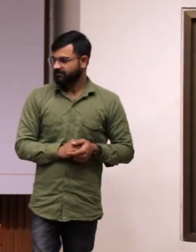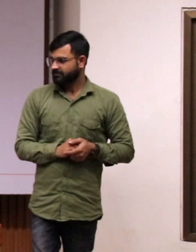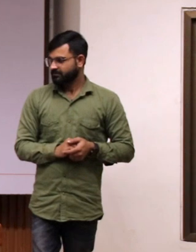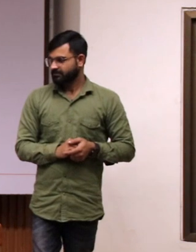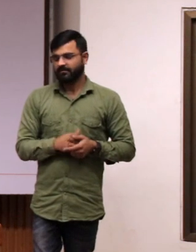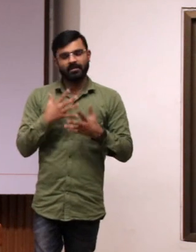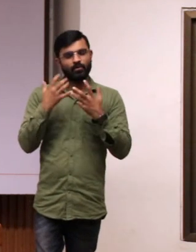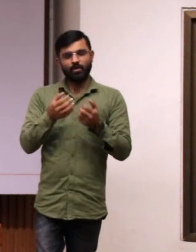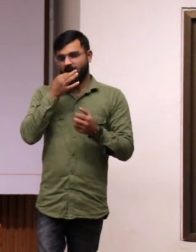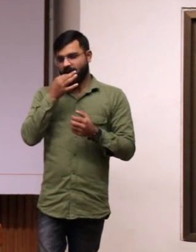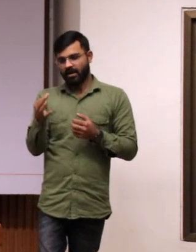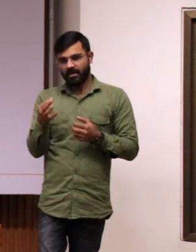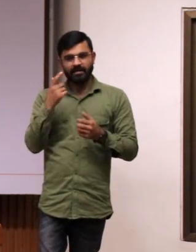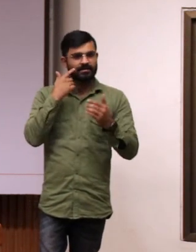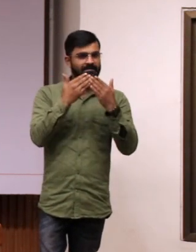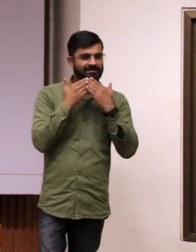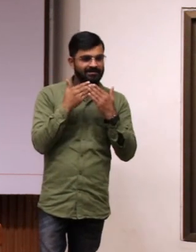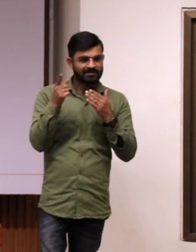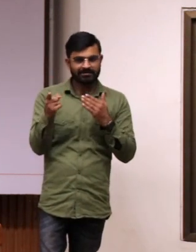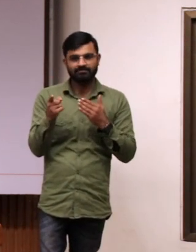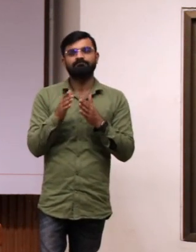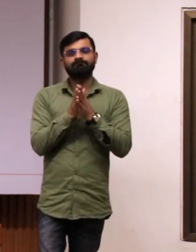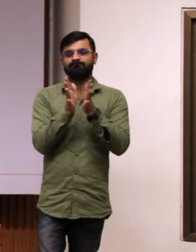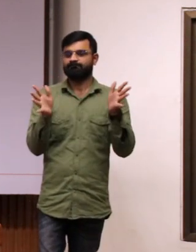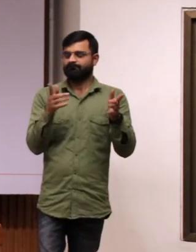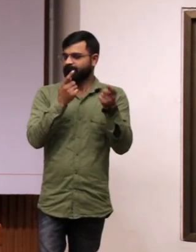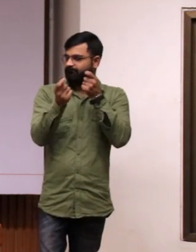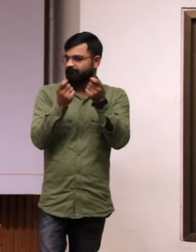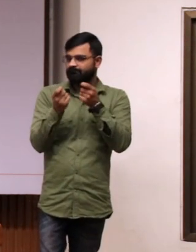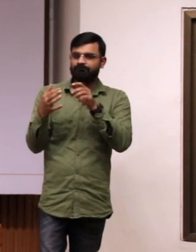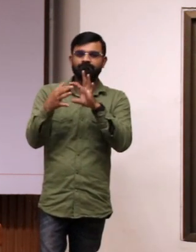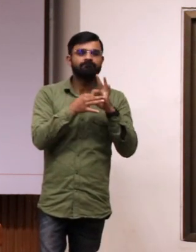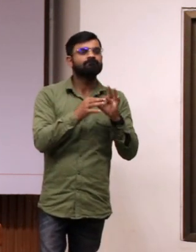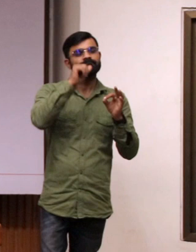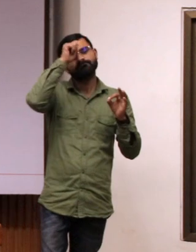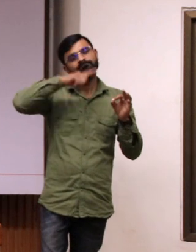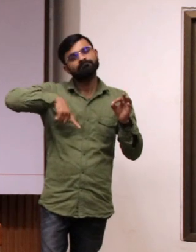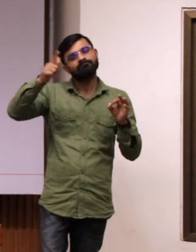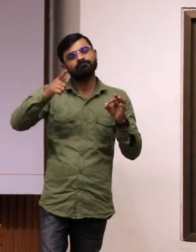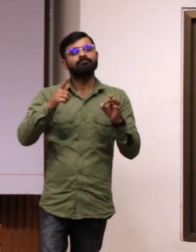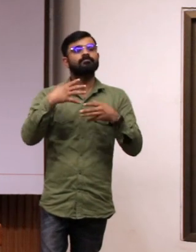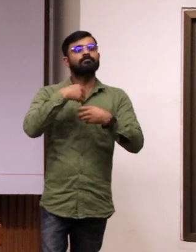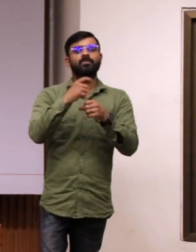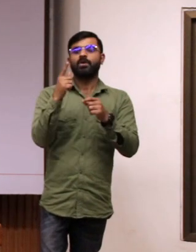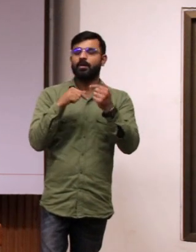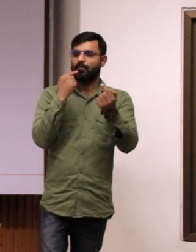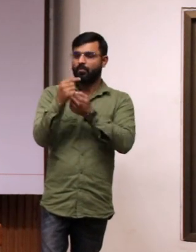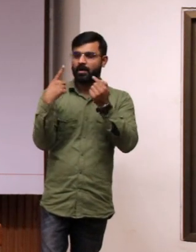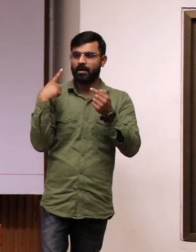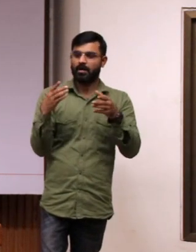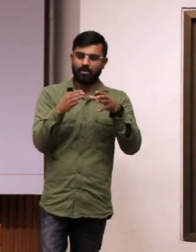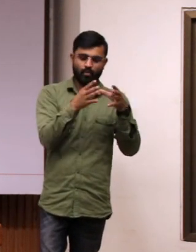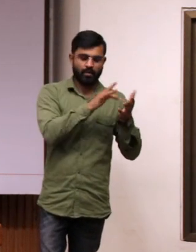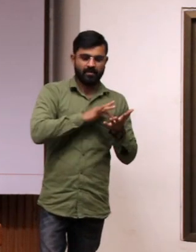I just want to ask you, the institutions have a very great role in, like, you know, guiding the country, the political leaders, the